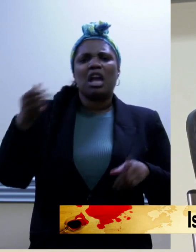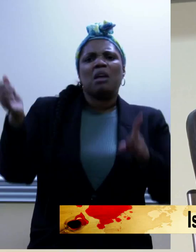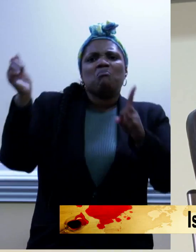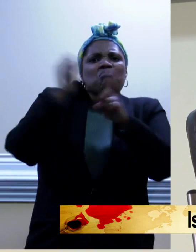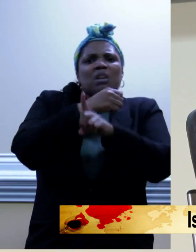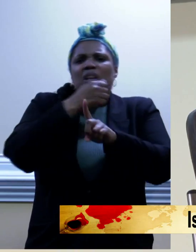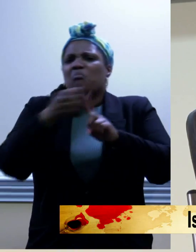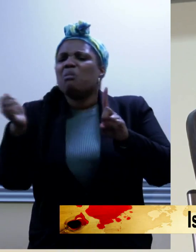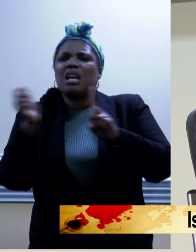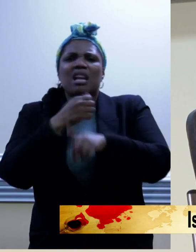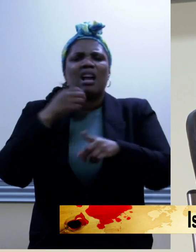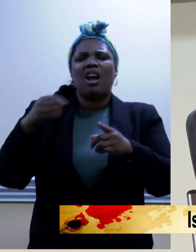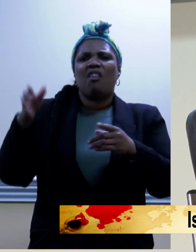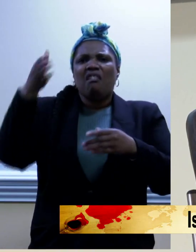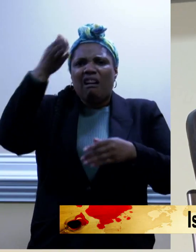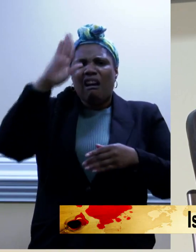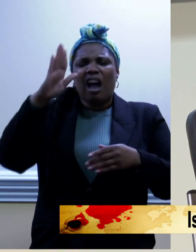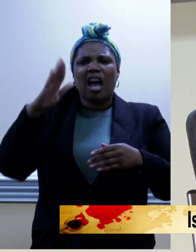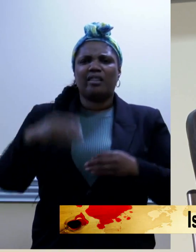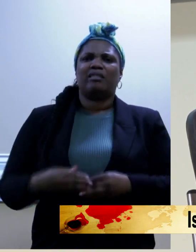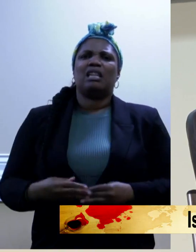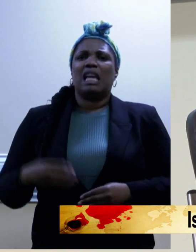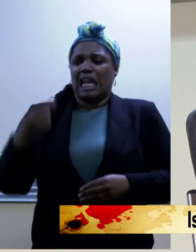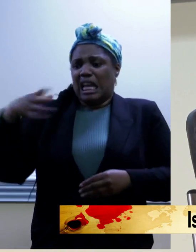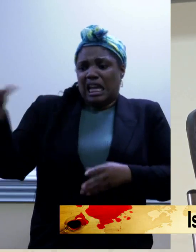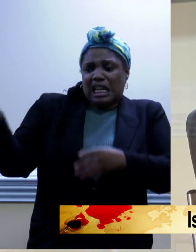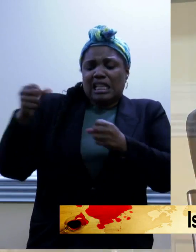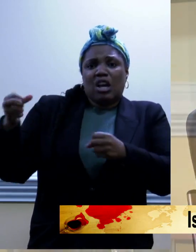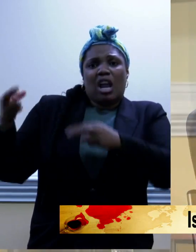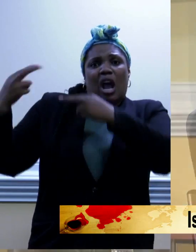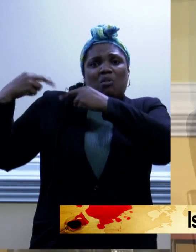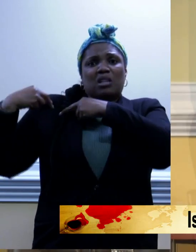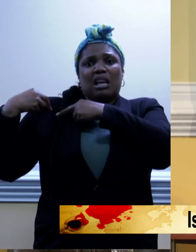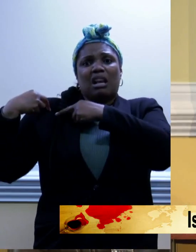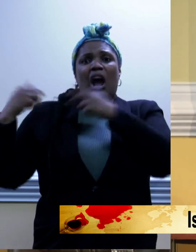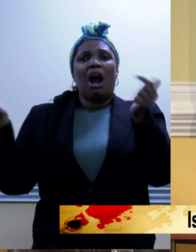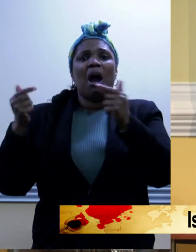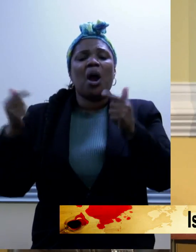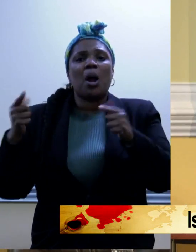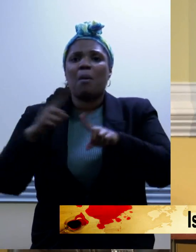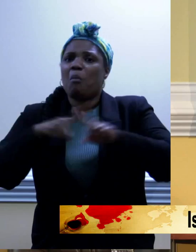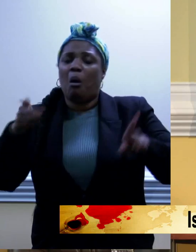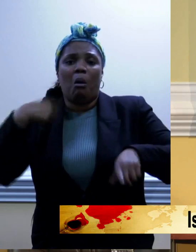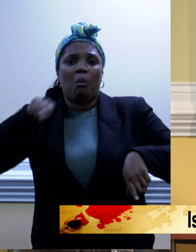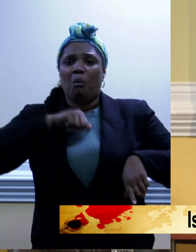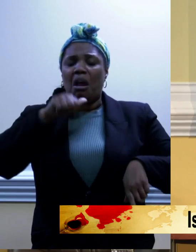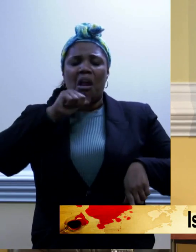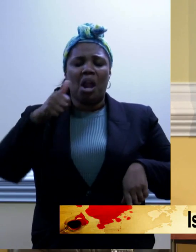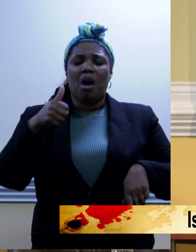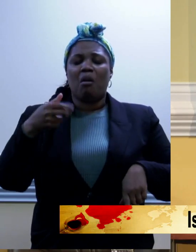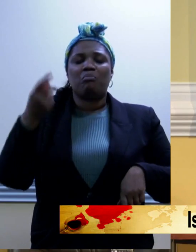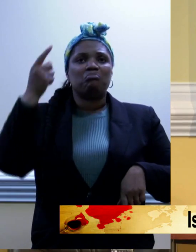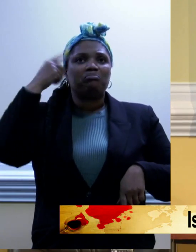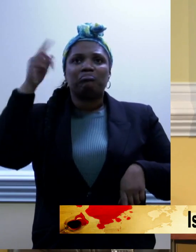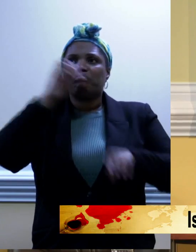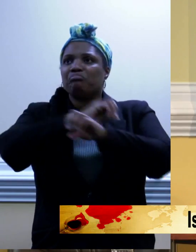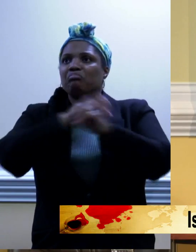of God, and afflicted. He borne our grief and he carried our sorrow. But still,